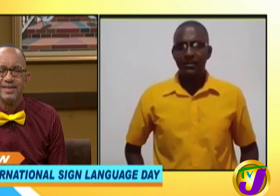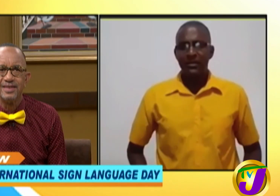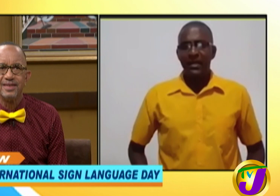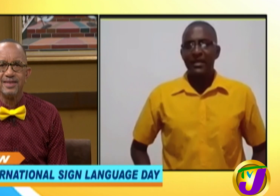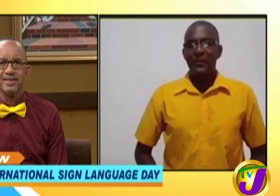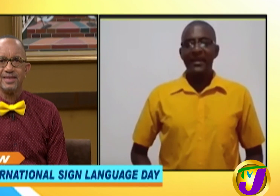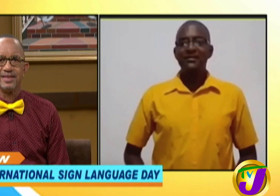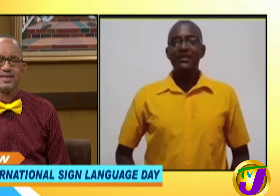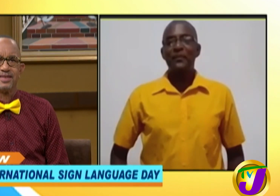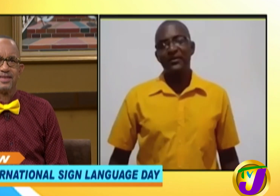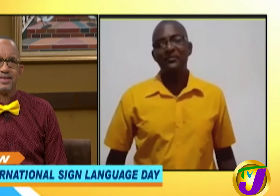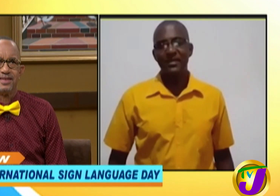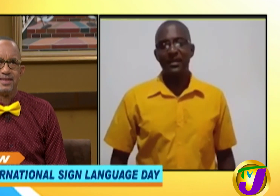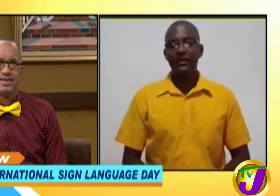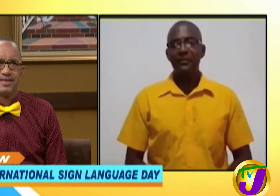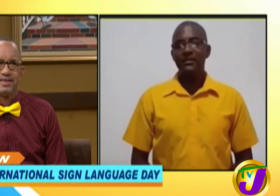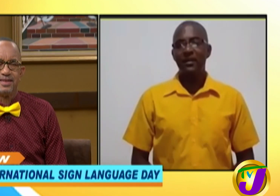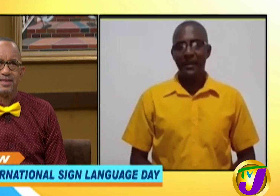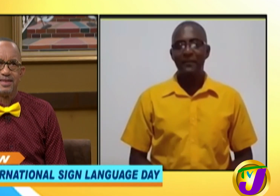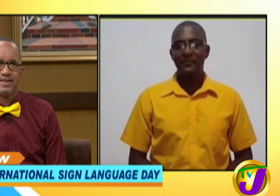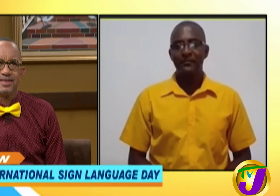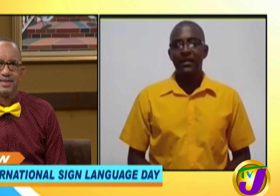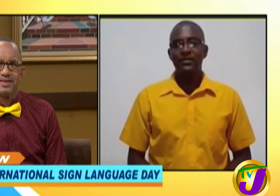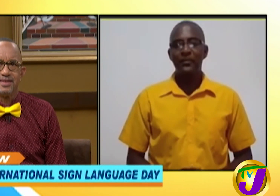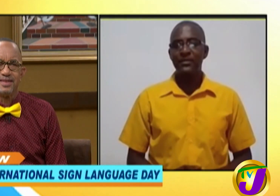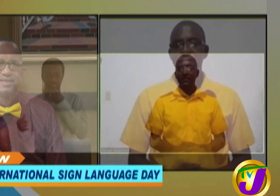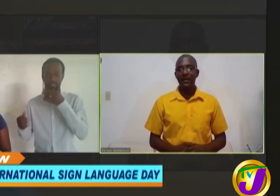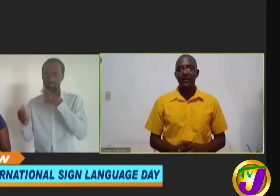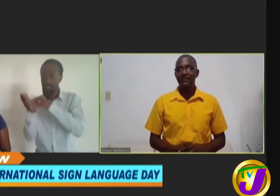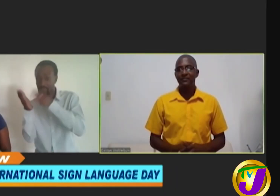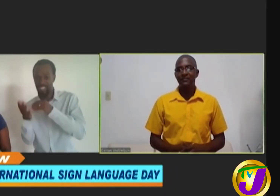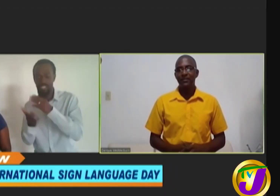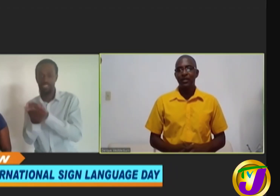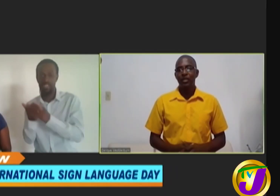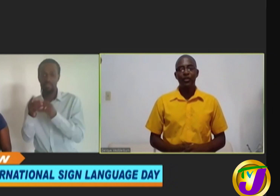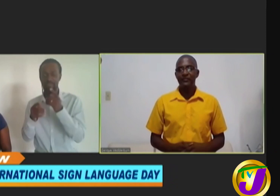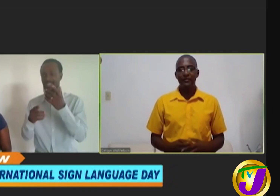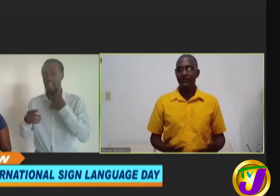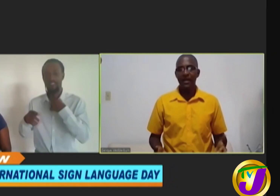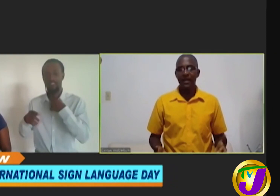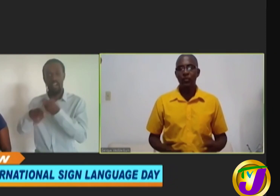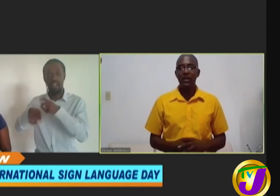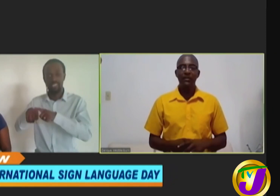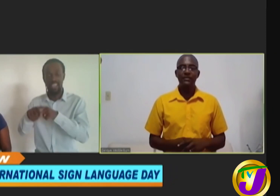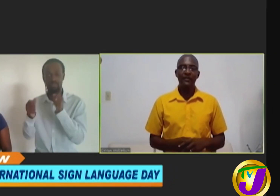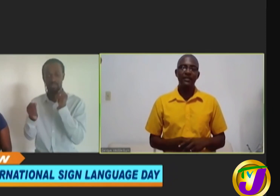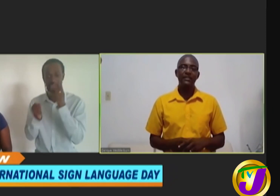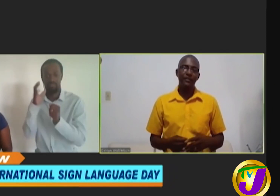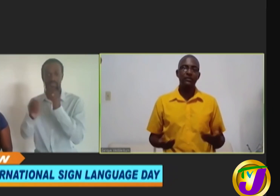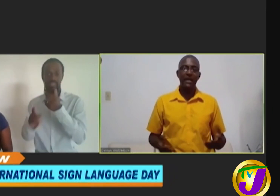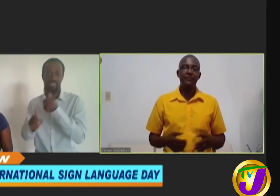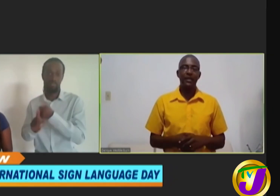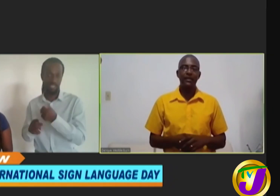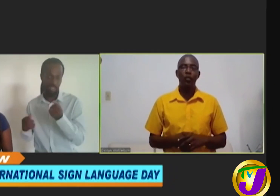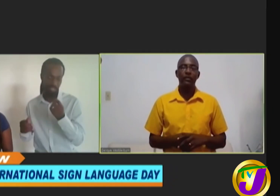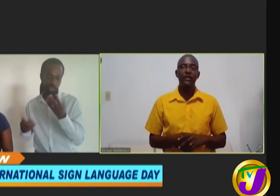Well, it depends on the person themselves. It depends on them. Some persons learn it very fast, while others have a little difficult